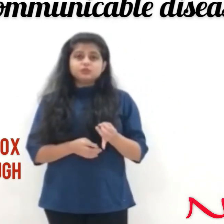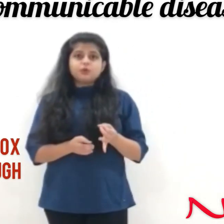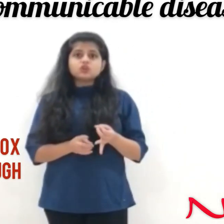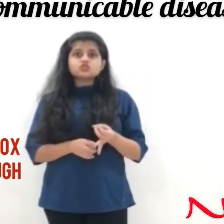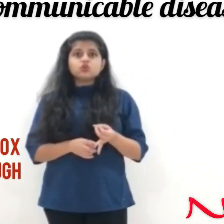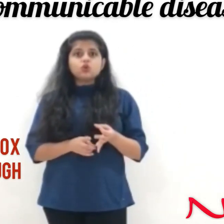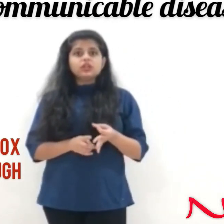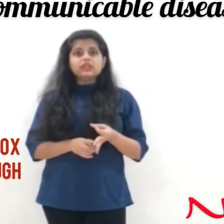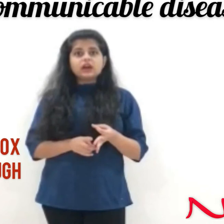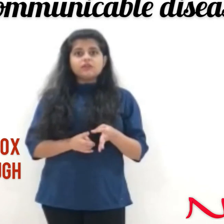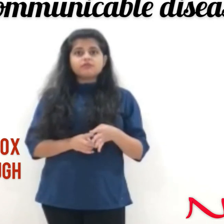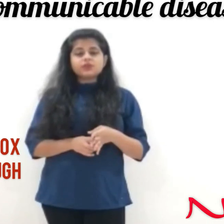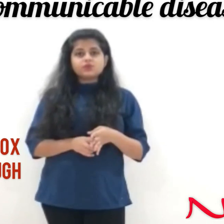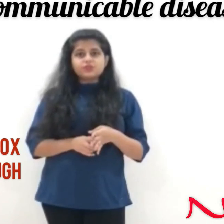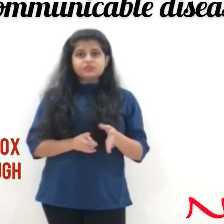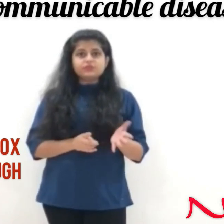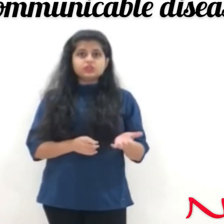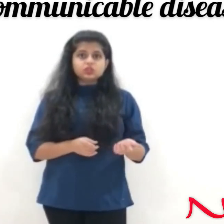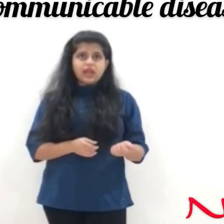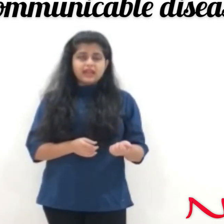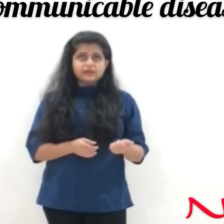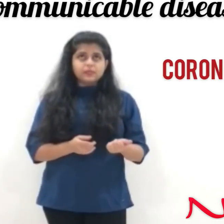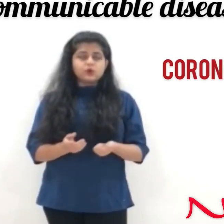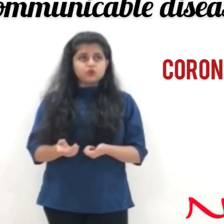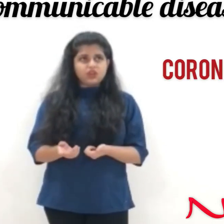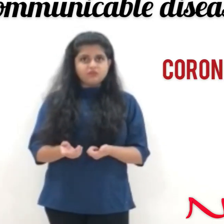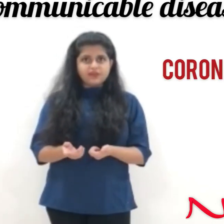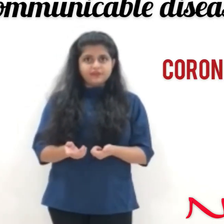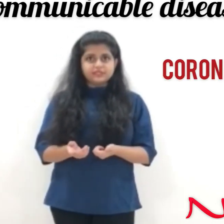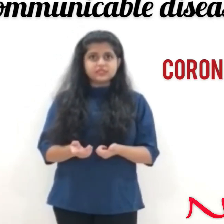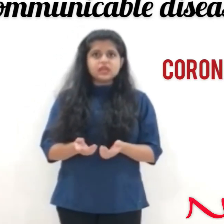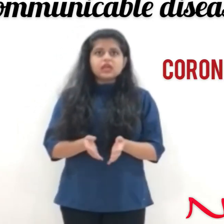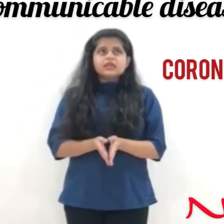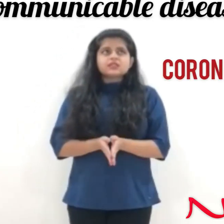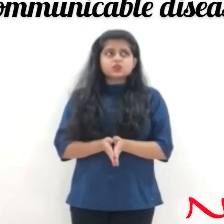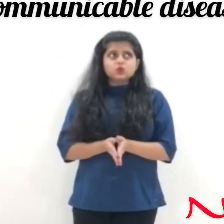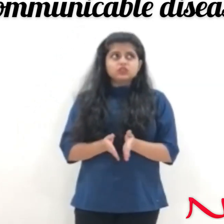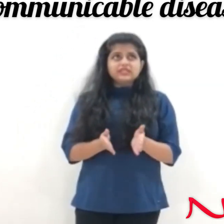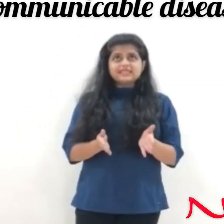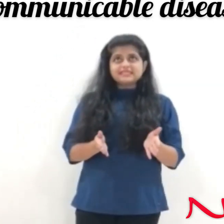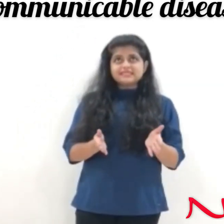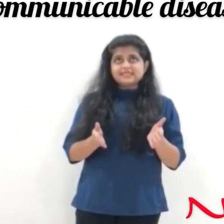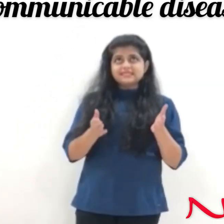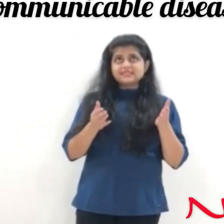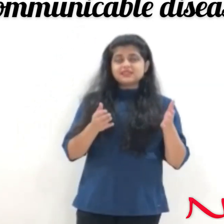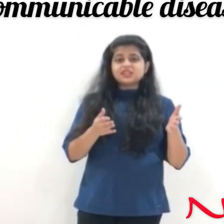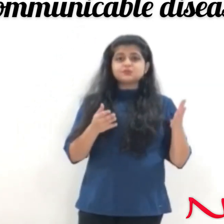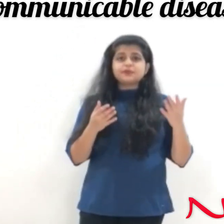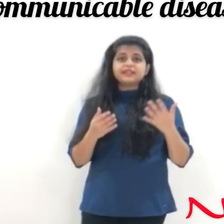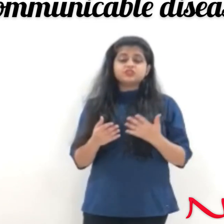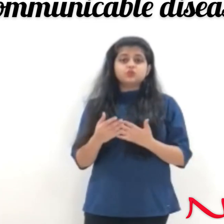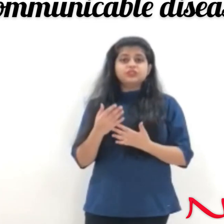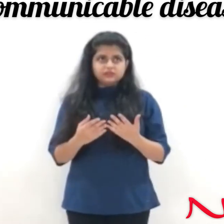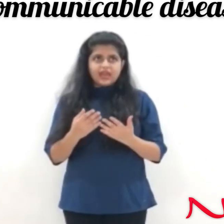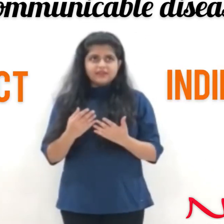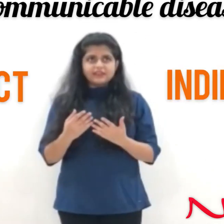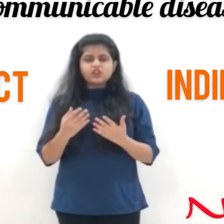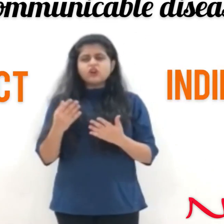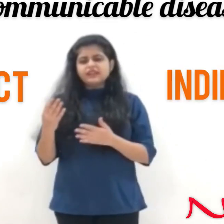chickenpox, cold, cough, fever and coronavirus. So these diseases are spread through direct or